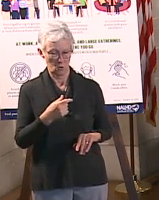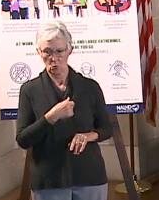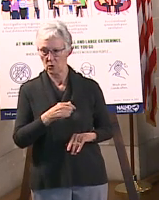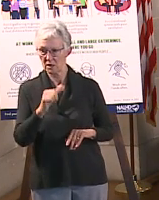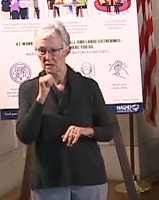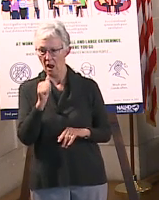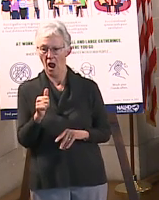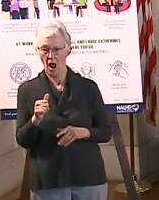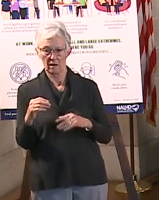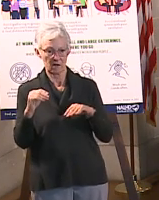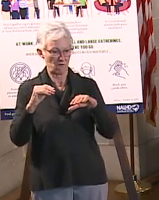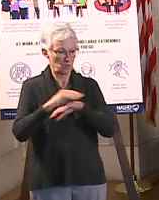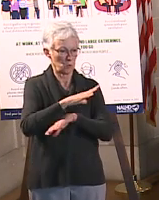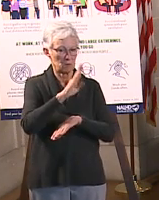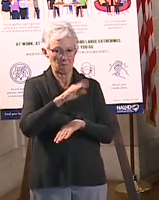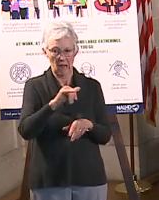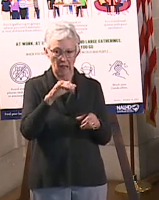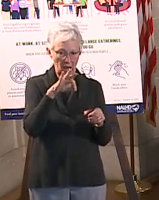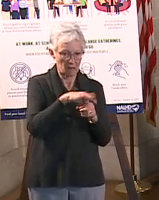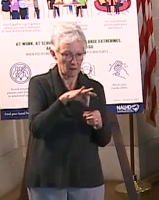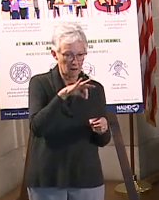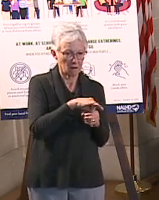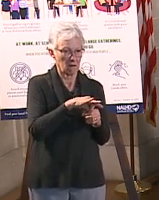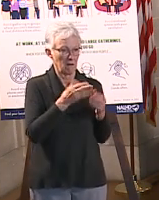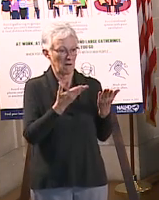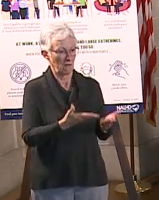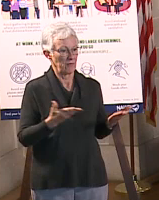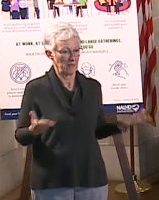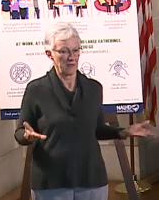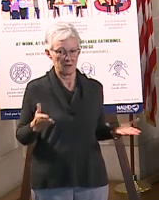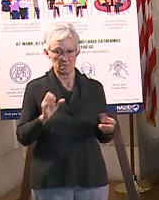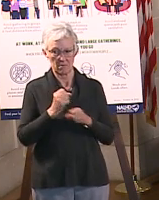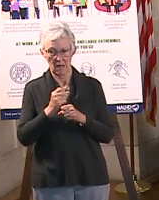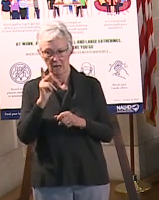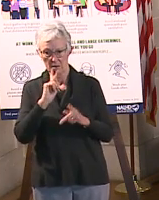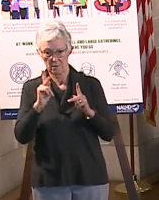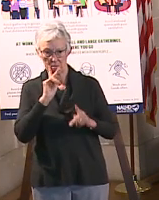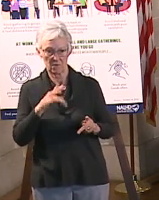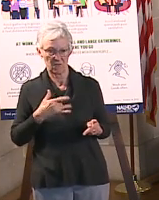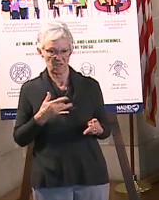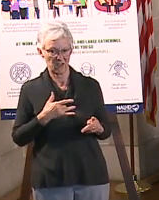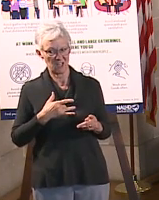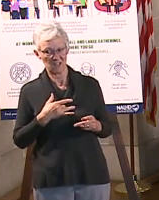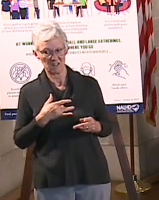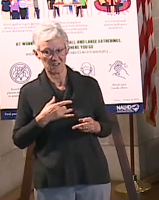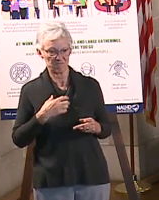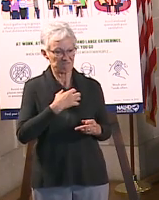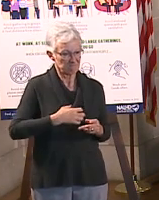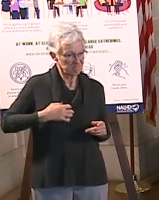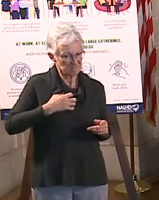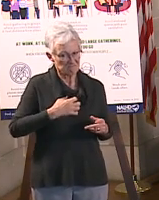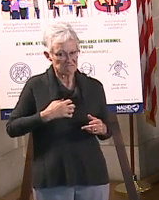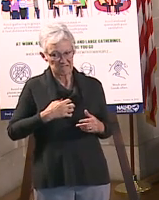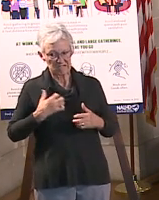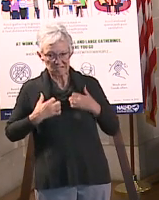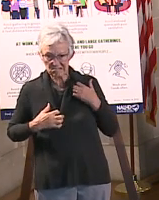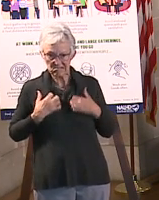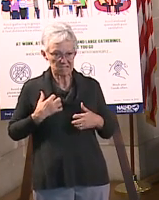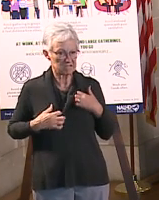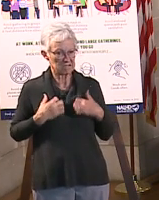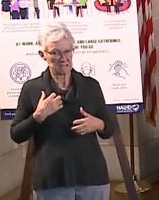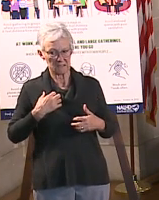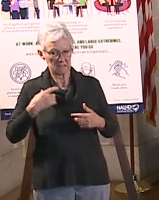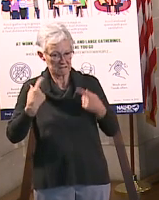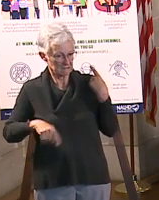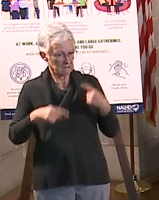election, other types of environments that create that divisiveness and we're this and therefore we're not that, but rather we're one nation under